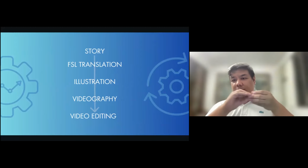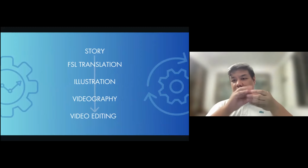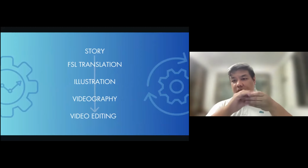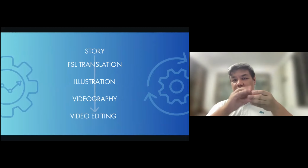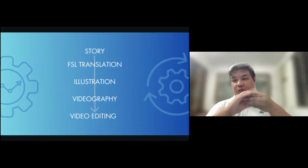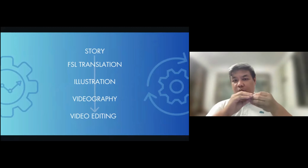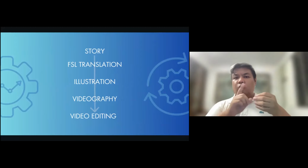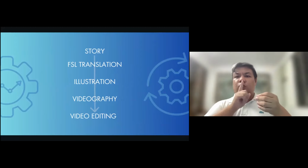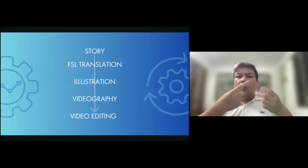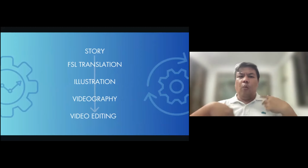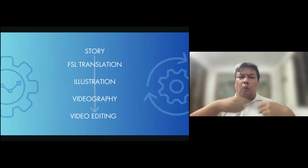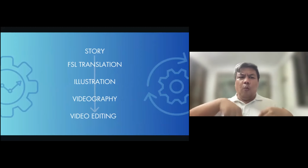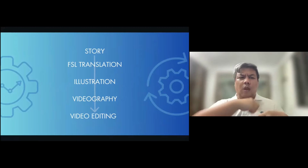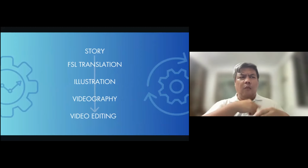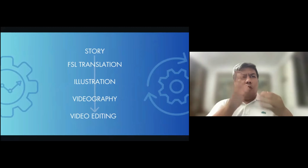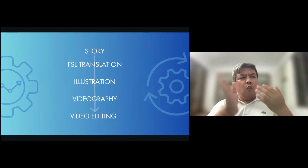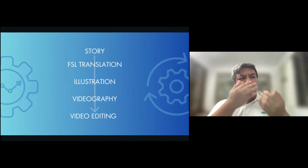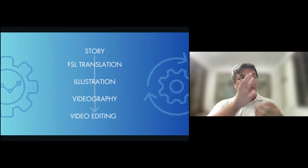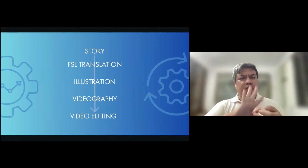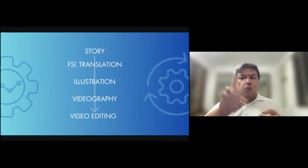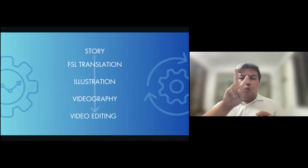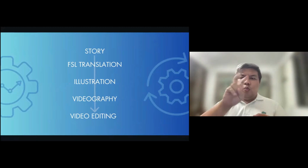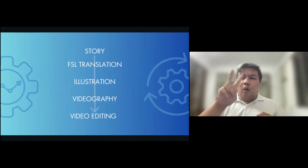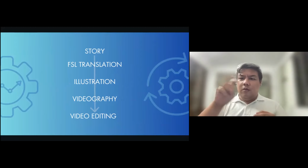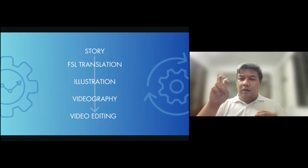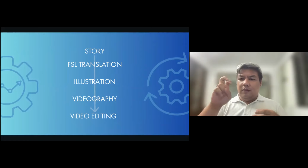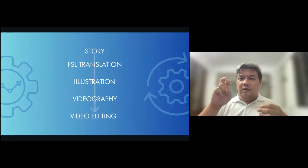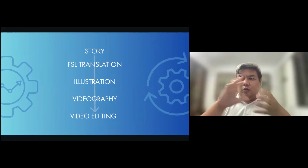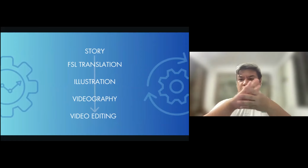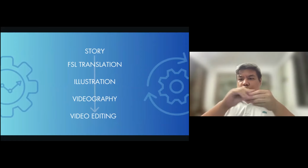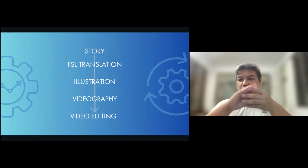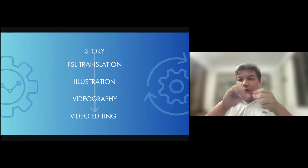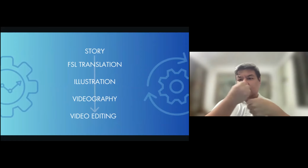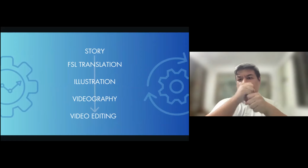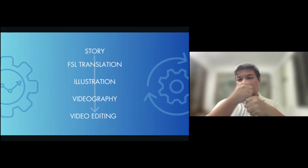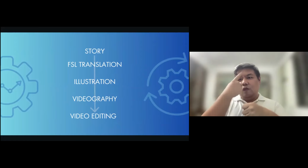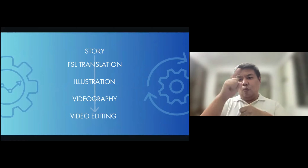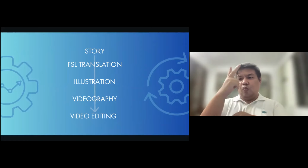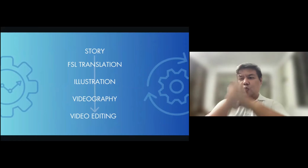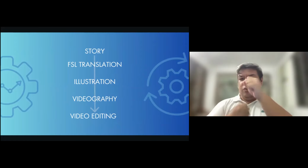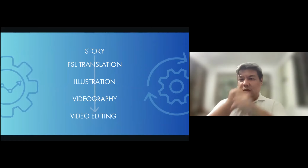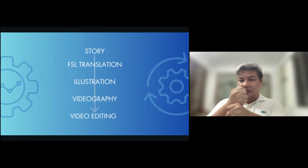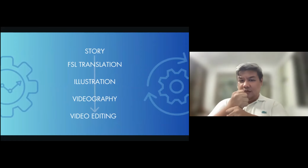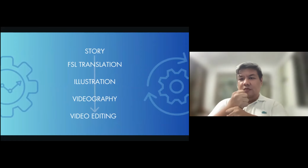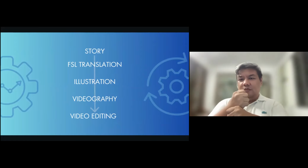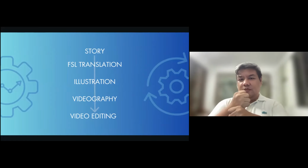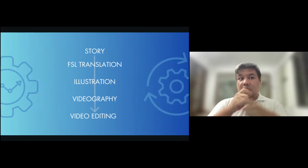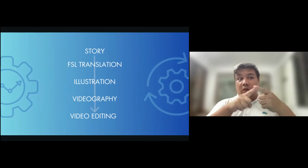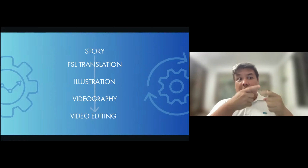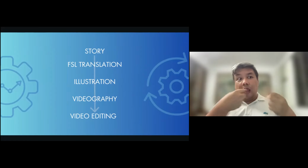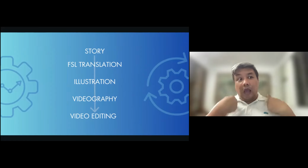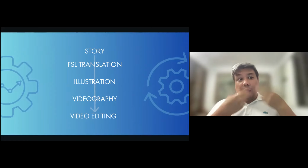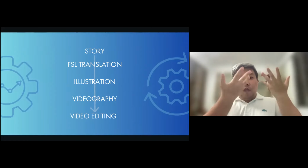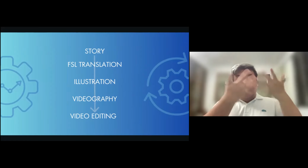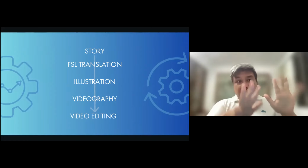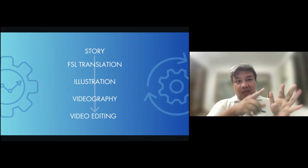First, we create the story. It took us, we have around 200 stories